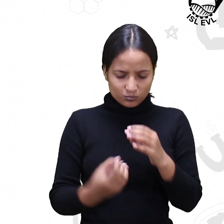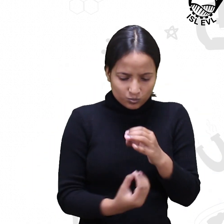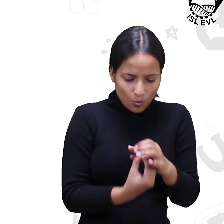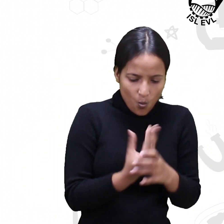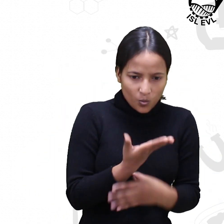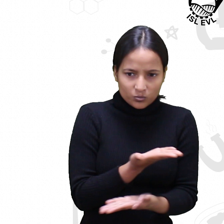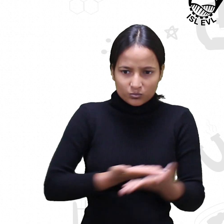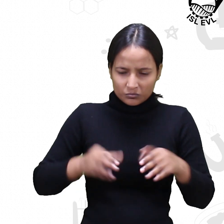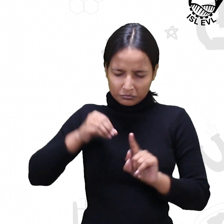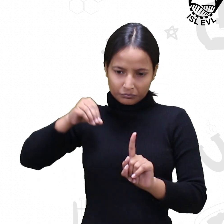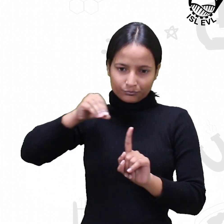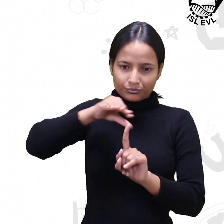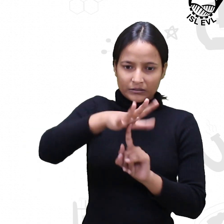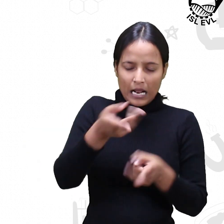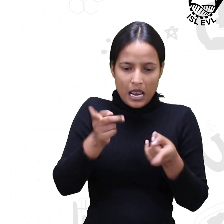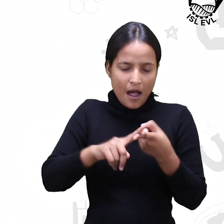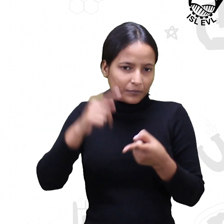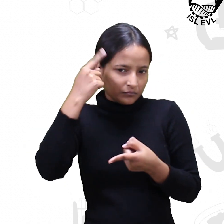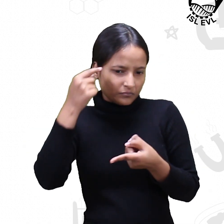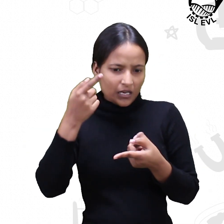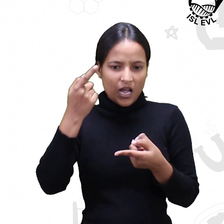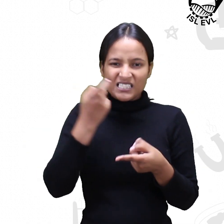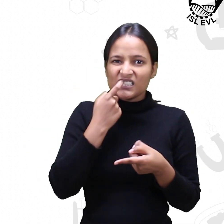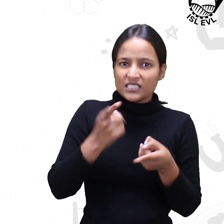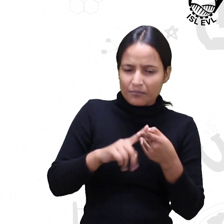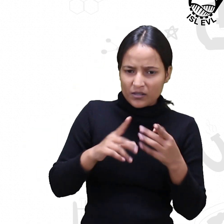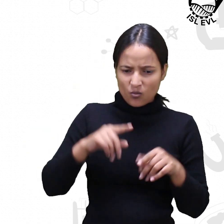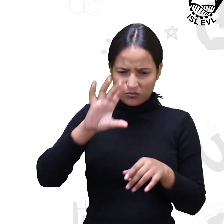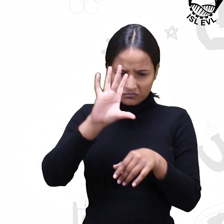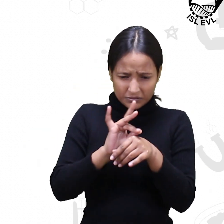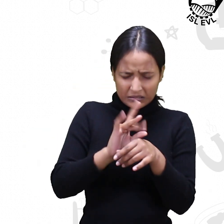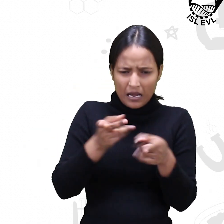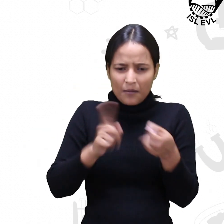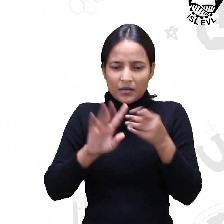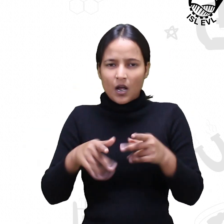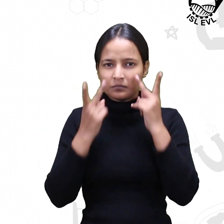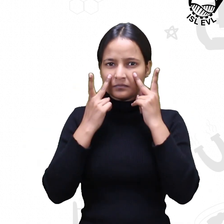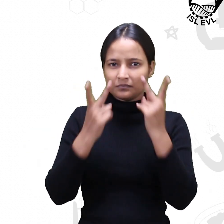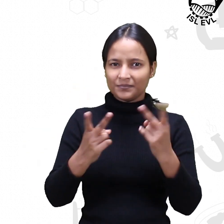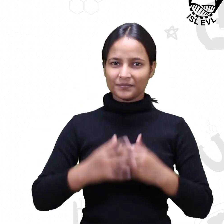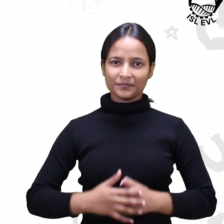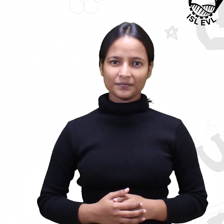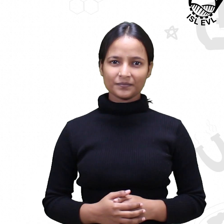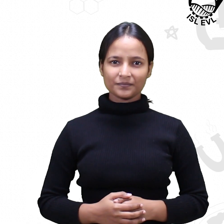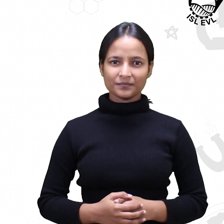lab specifically focuses on understanding the role that microbes and biofilms play